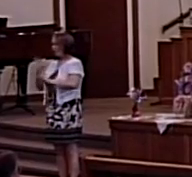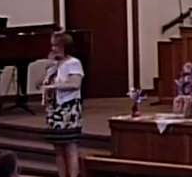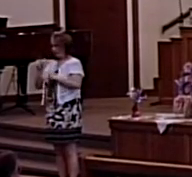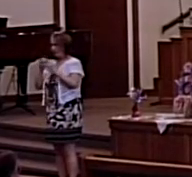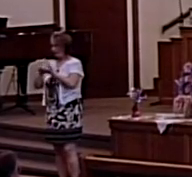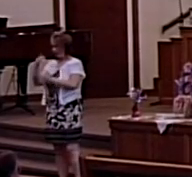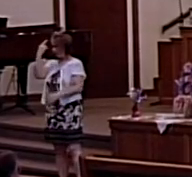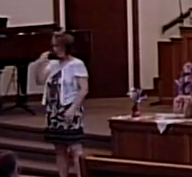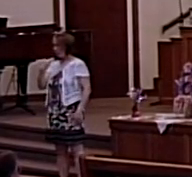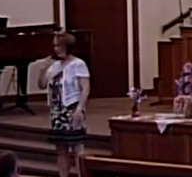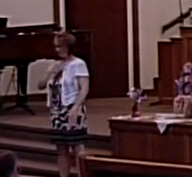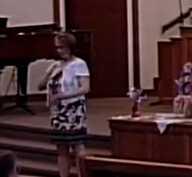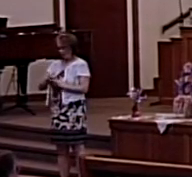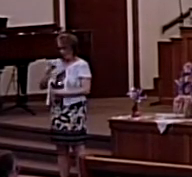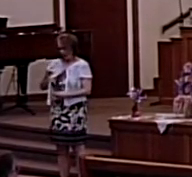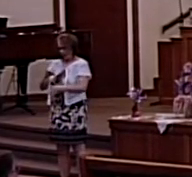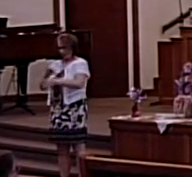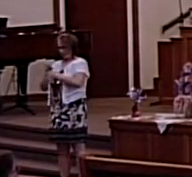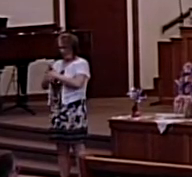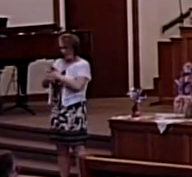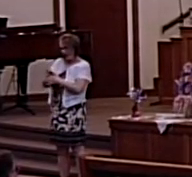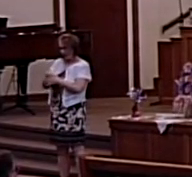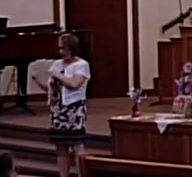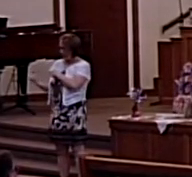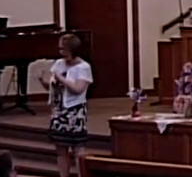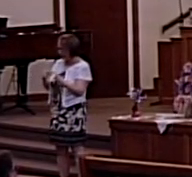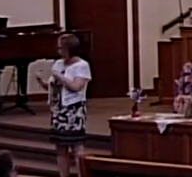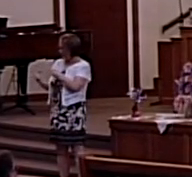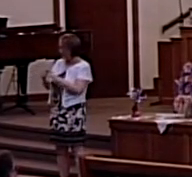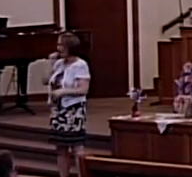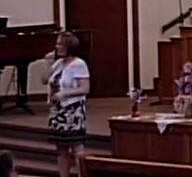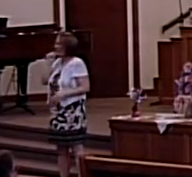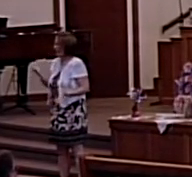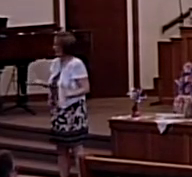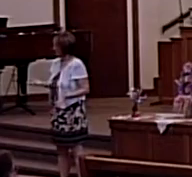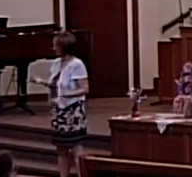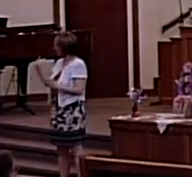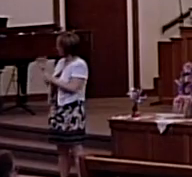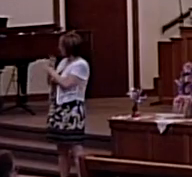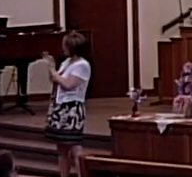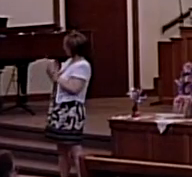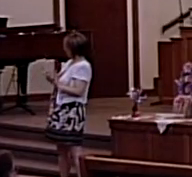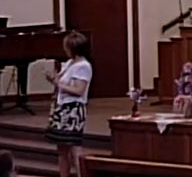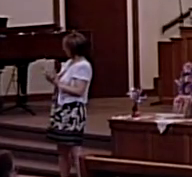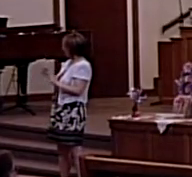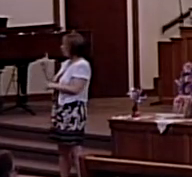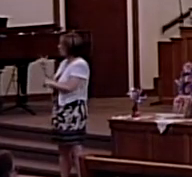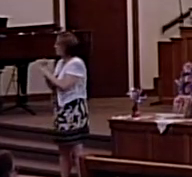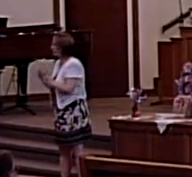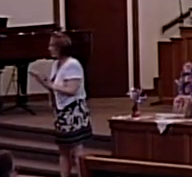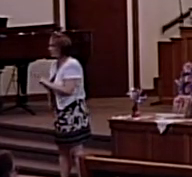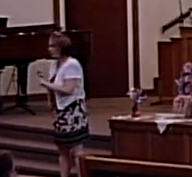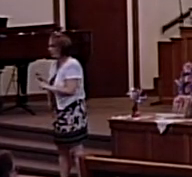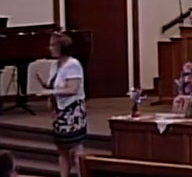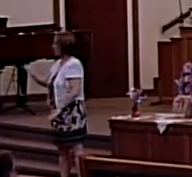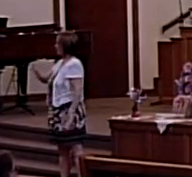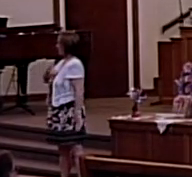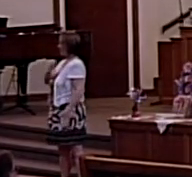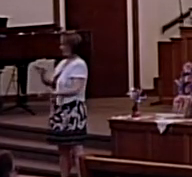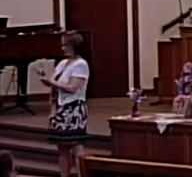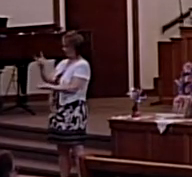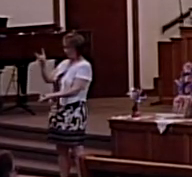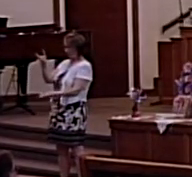my spirit, my flesh fight every day. So where does the freedom come from? The freedom comes there that my